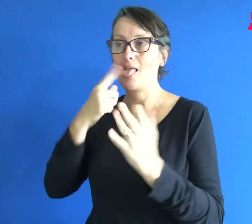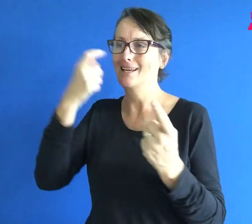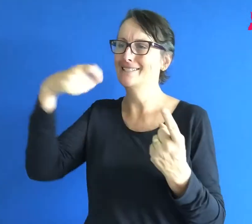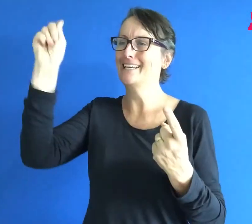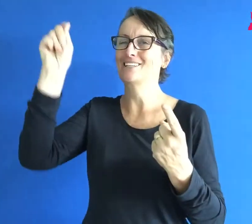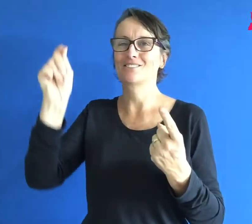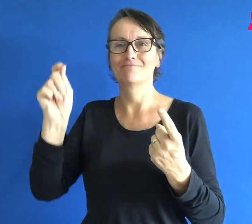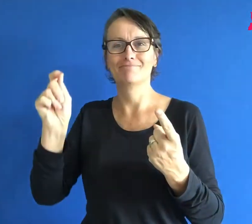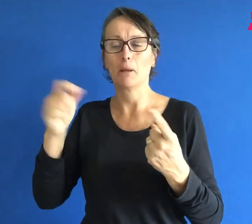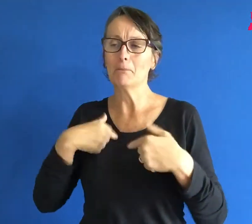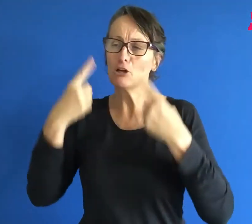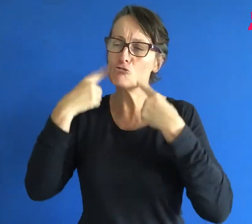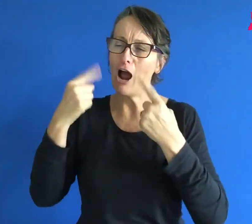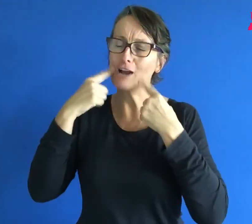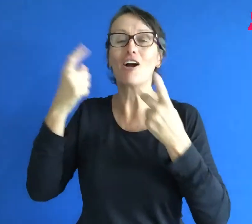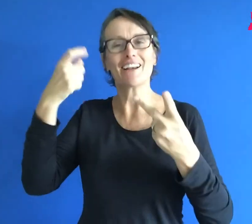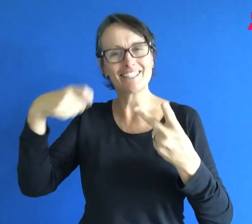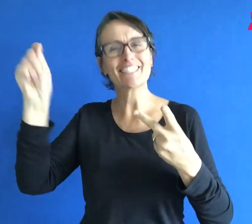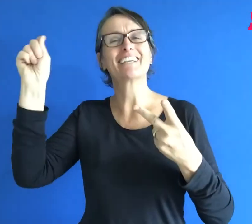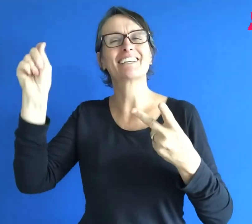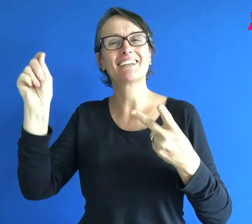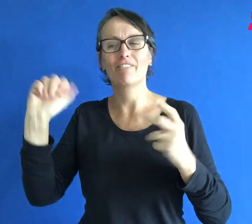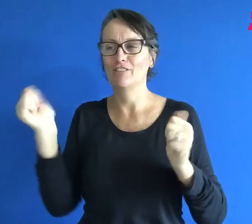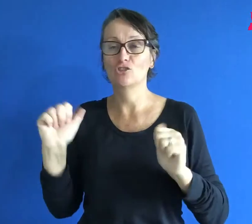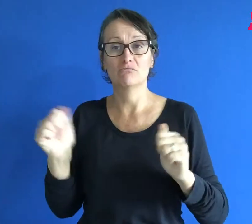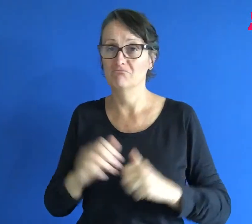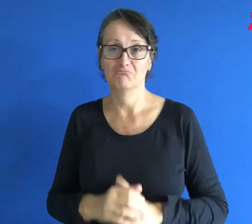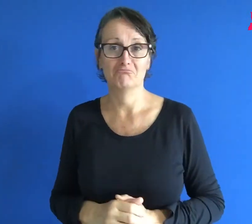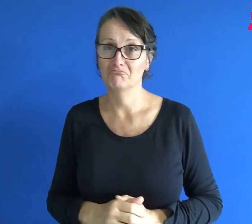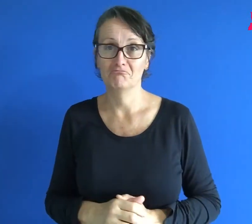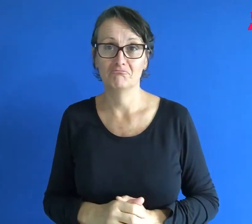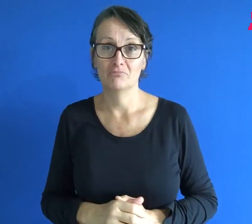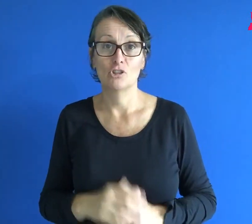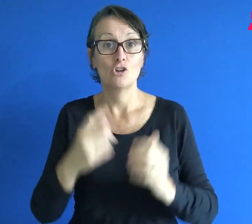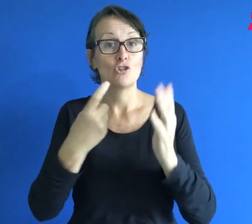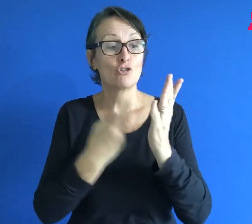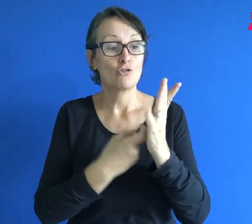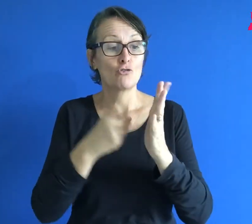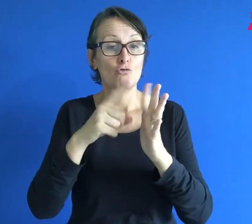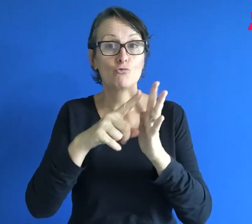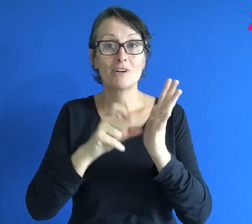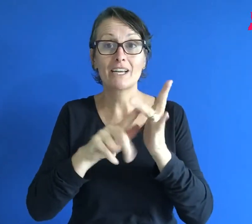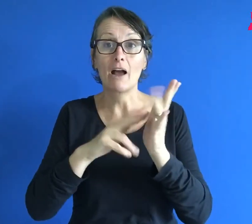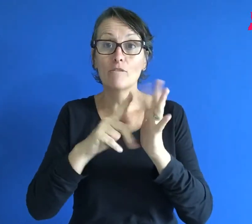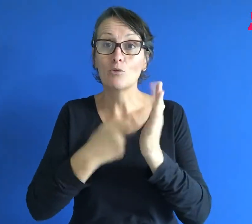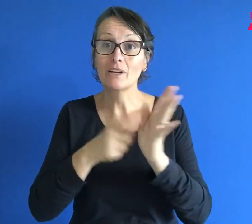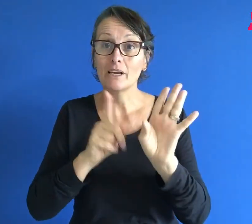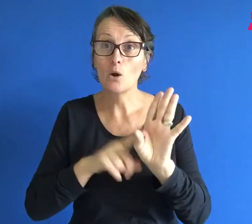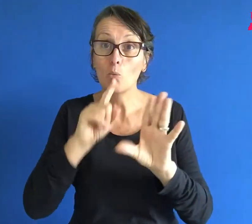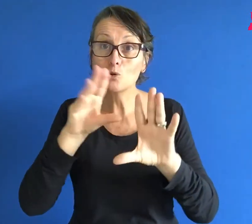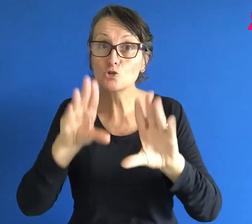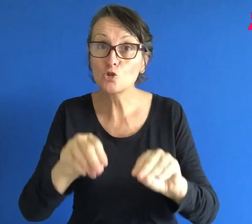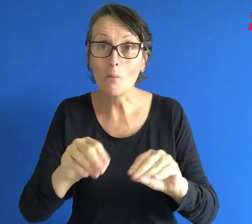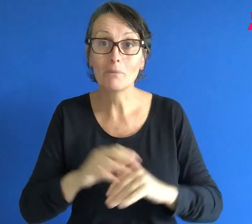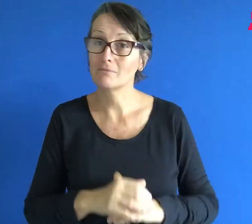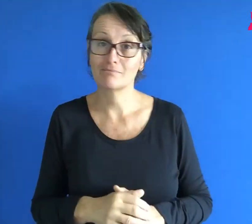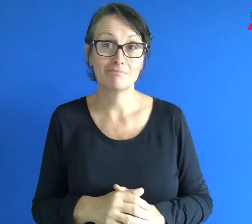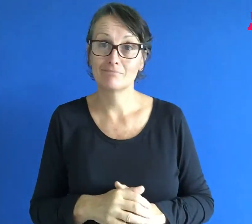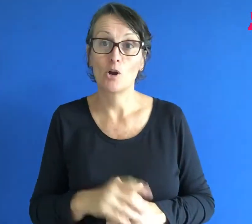No, that was just the start. Your recovery journey never really stops because it becomes your growth journey. It's a mistake to think